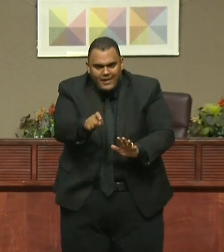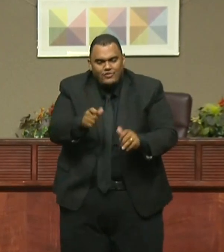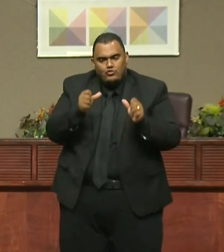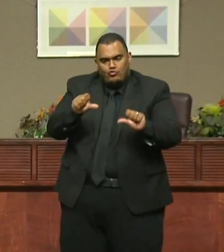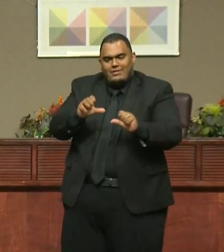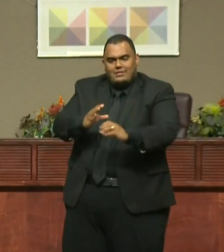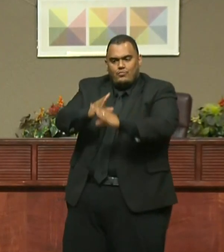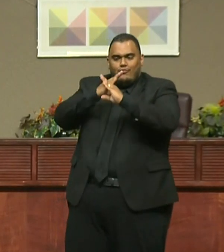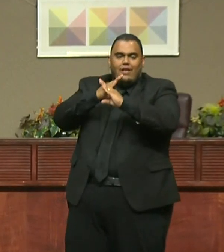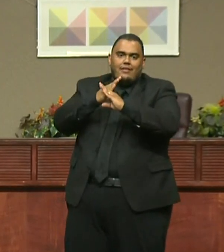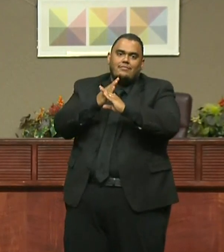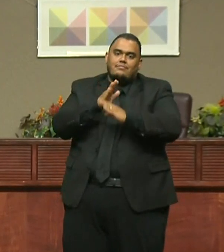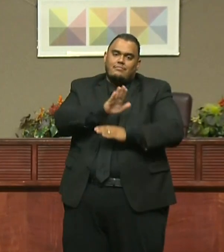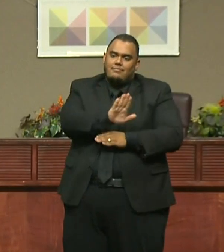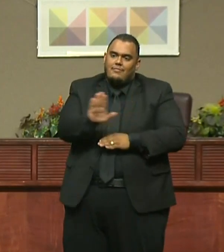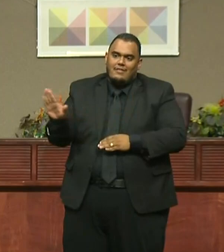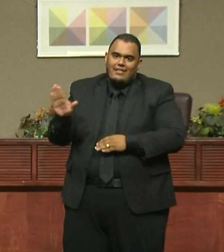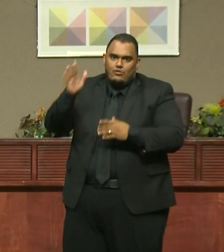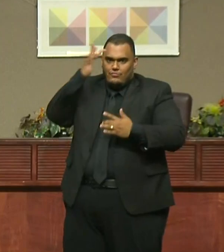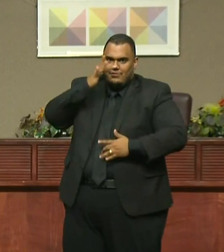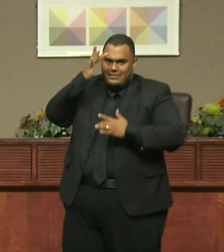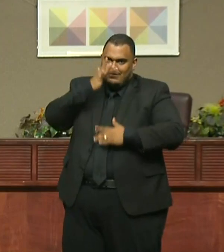poor health outcomes.